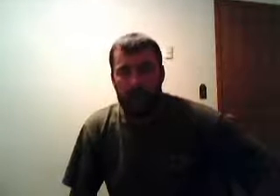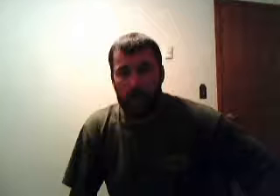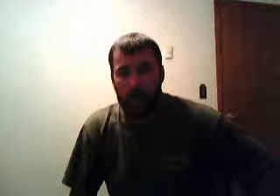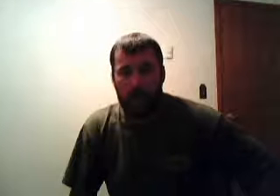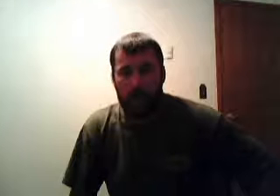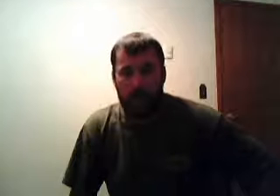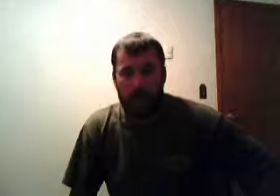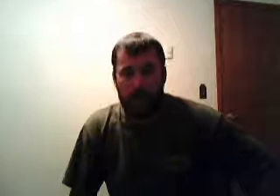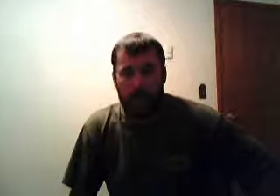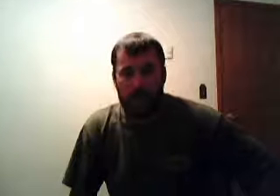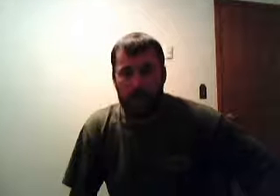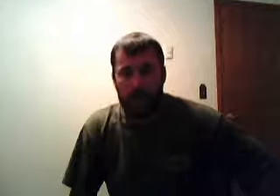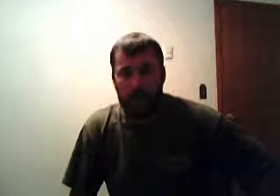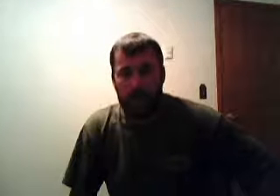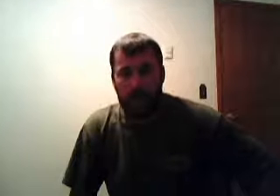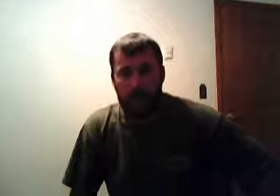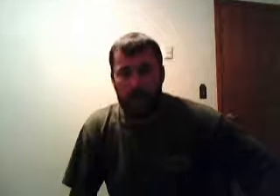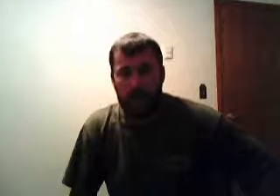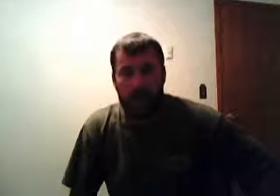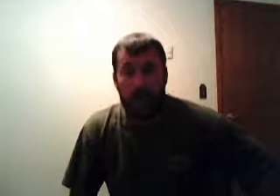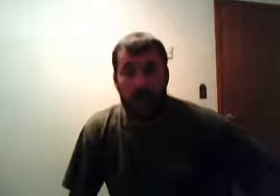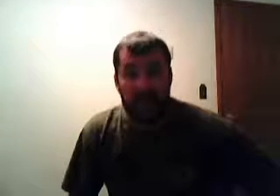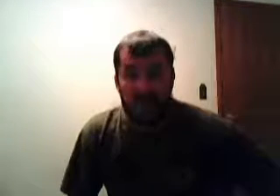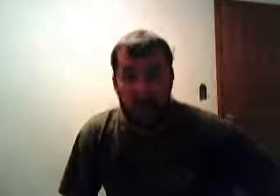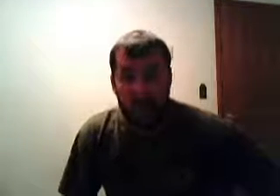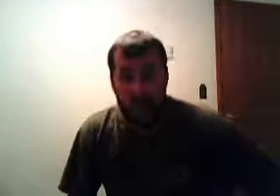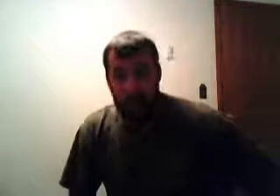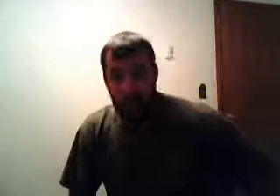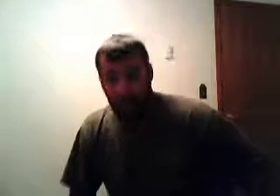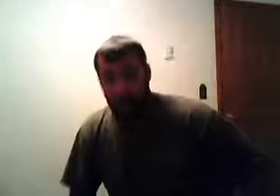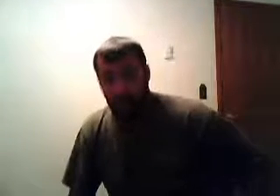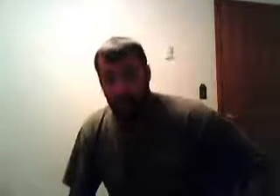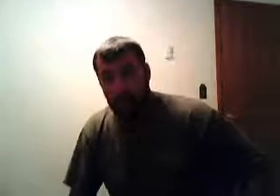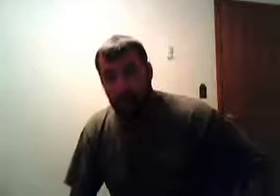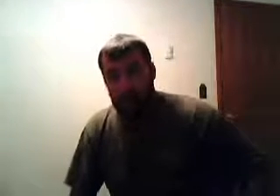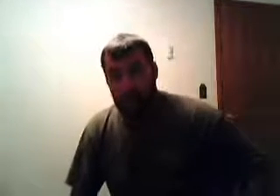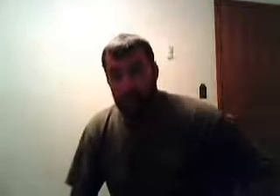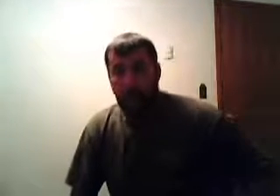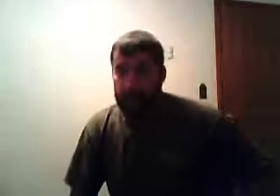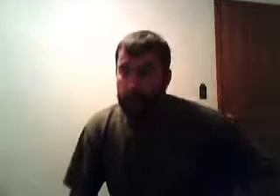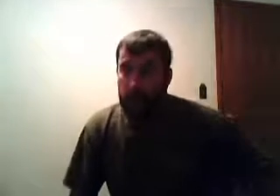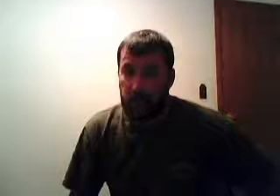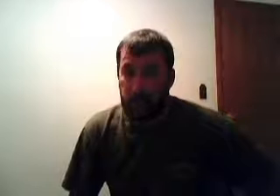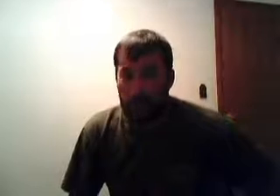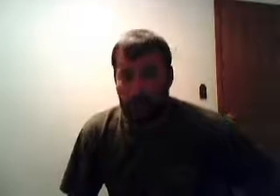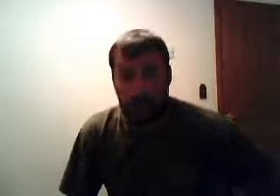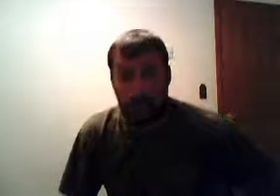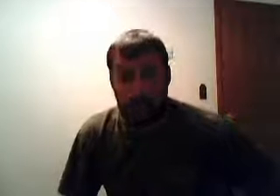know, we heard you speaking against the government. We heard you in your dissent, and we don't have any room for that, but yet the Constitution says we